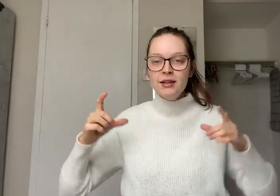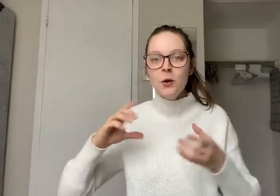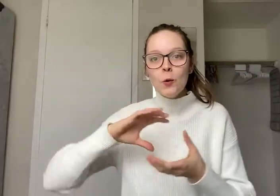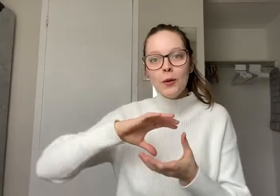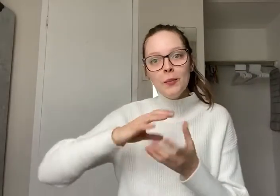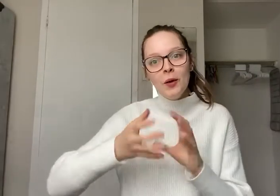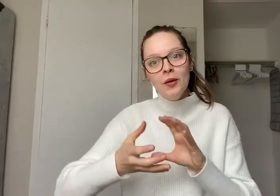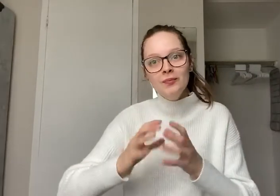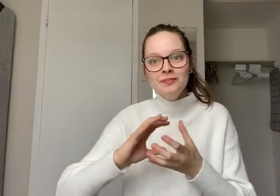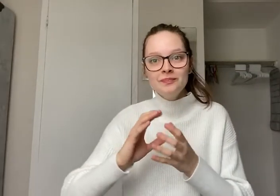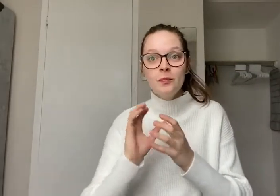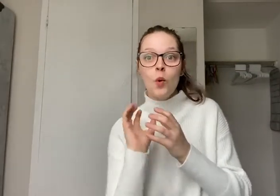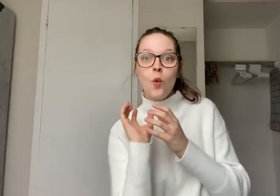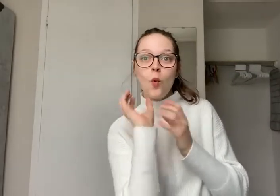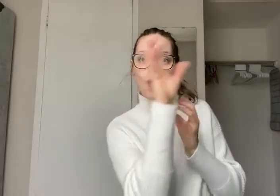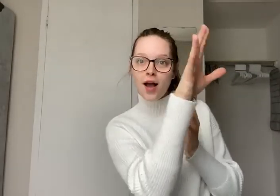Or ball.